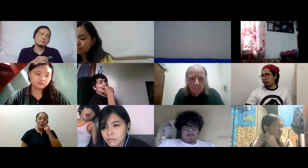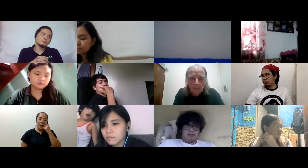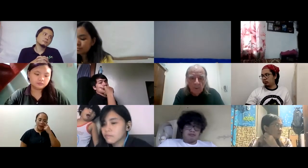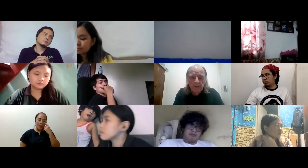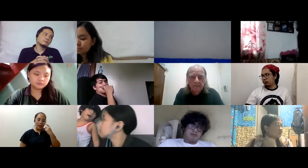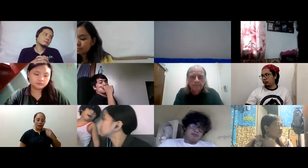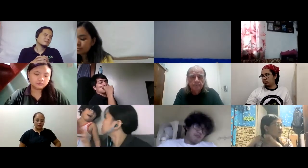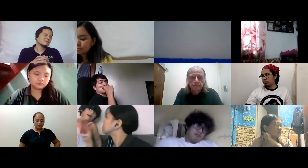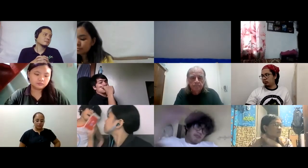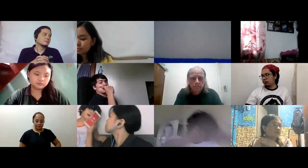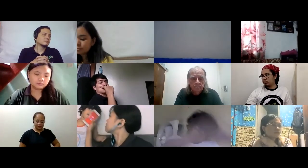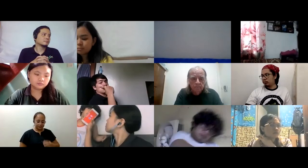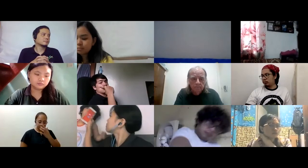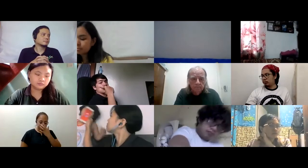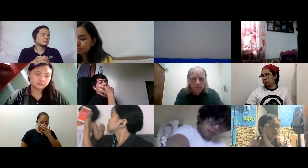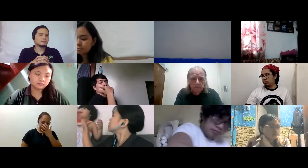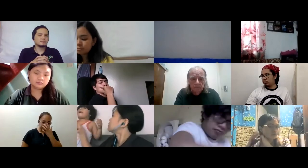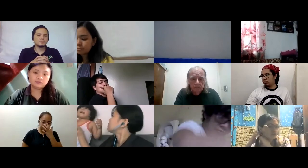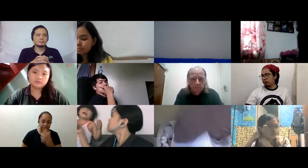Okay.